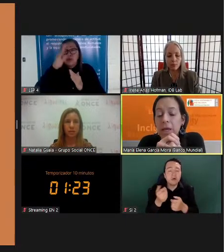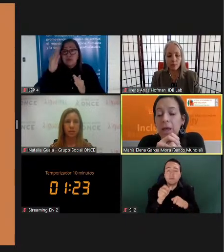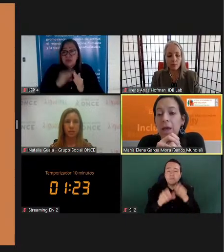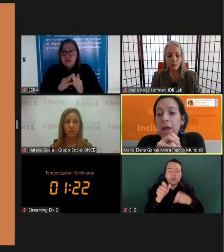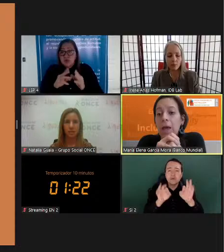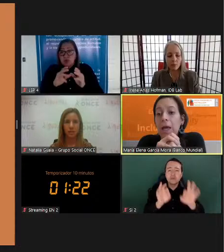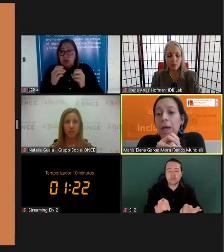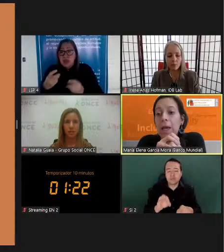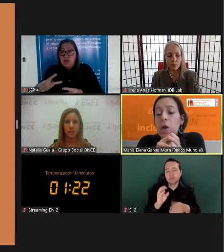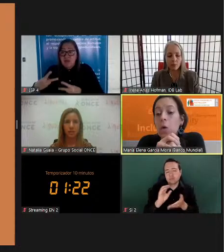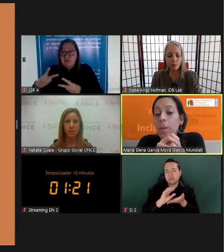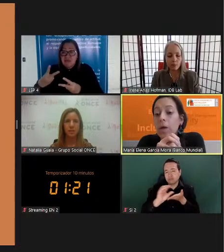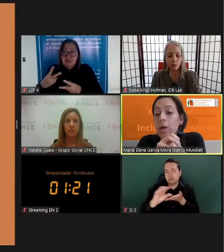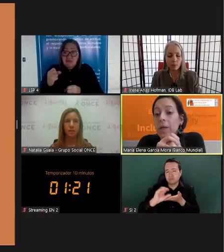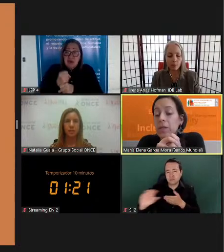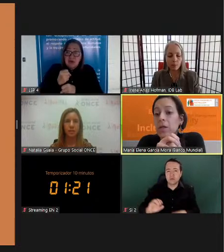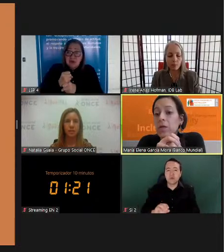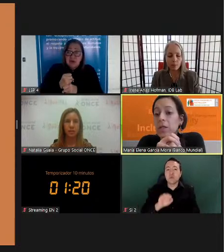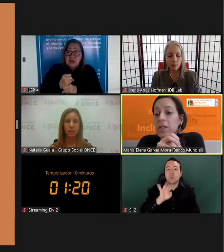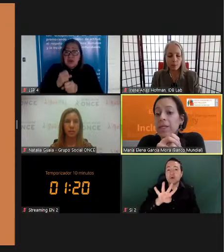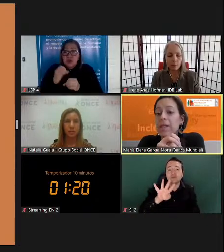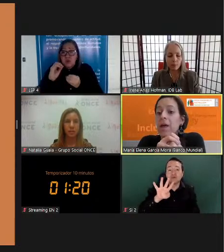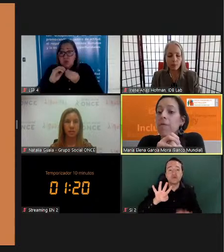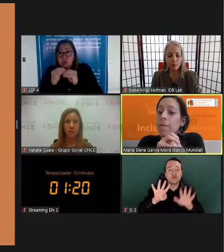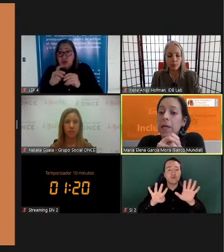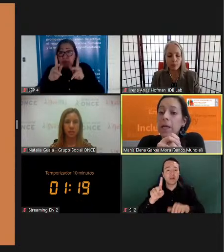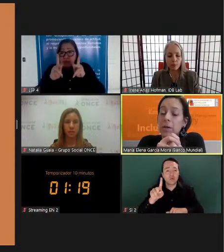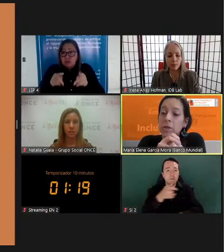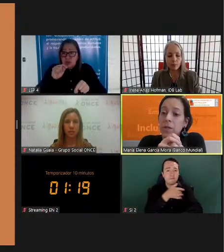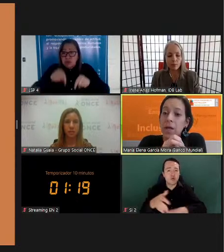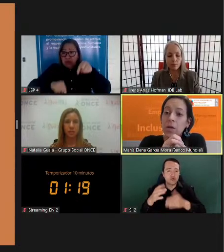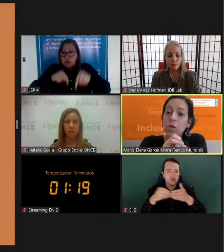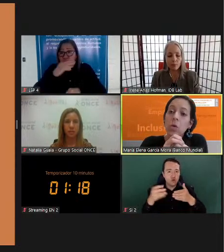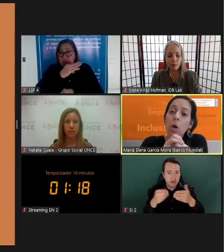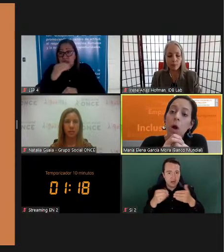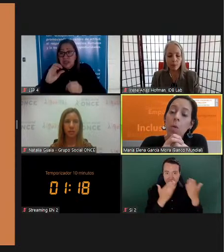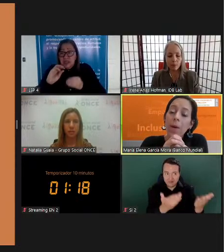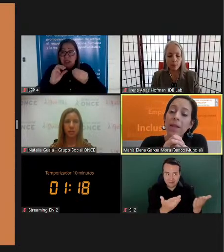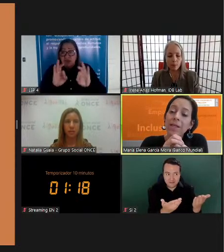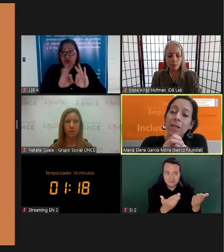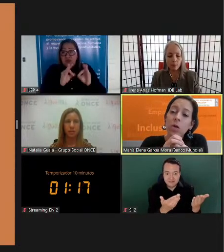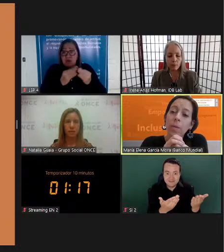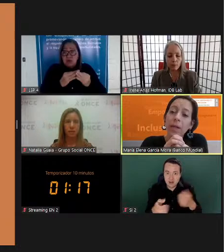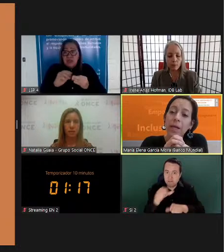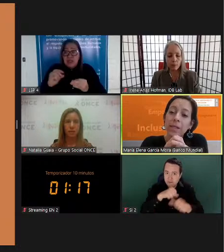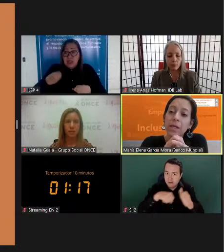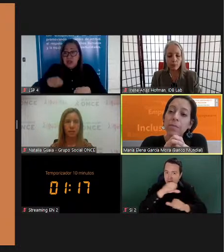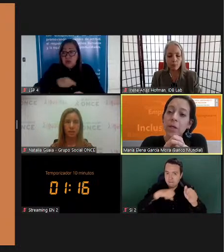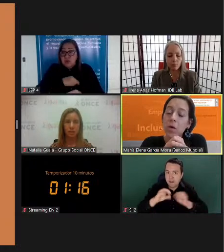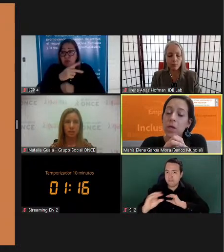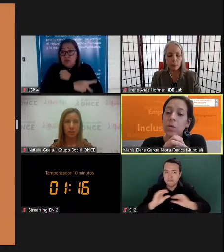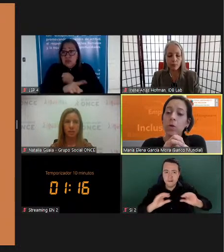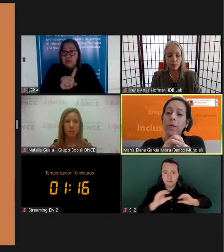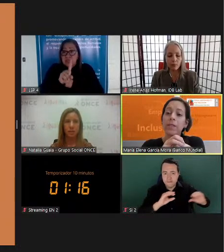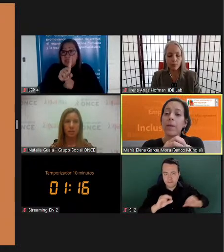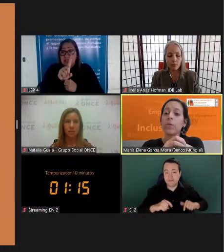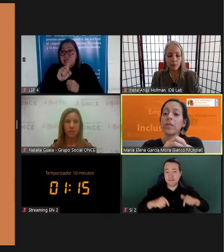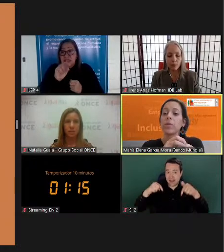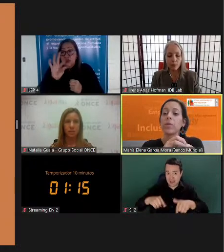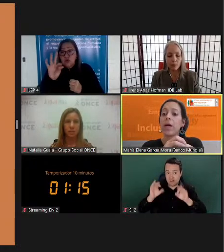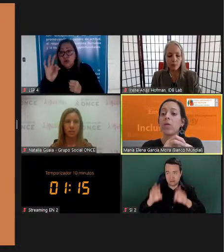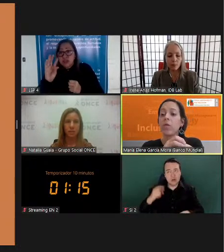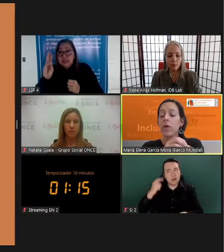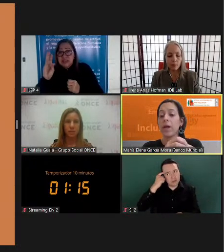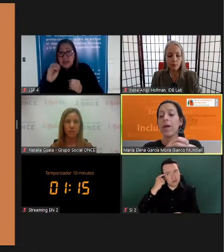disabilities is 490 000 million so that's 404.9